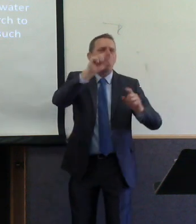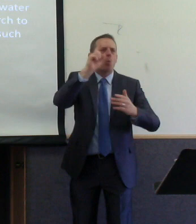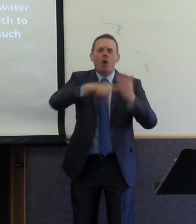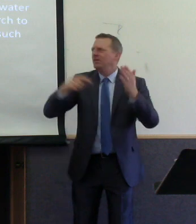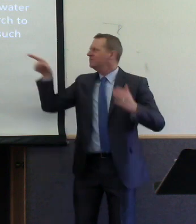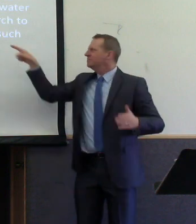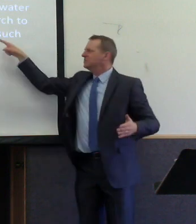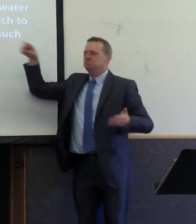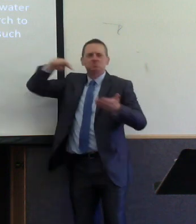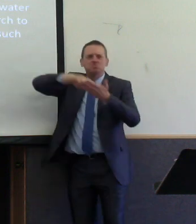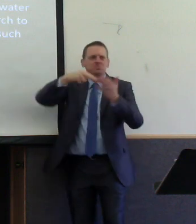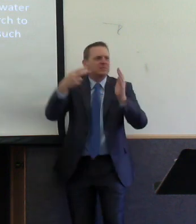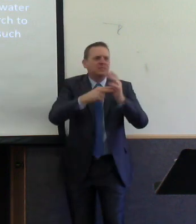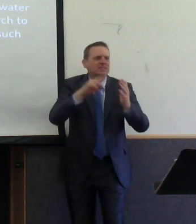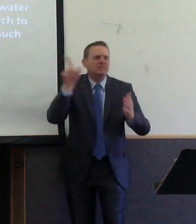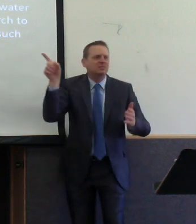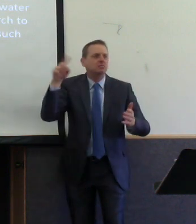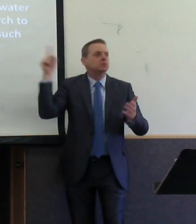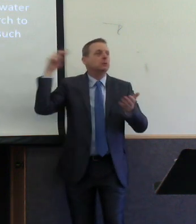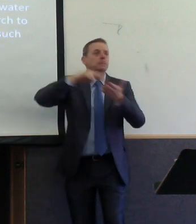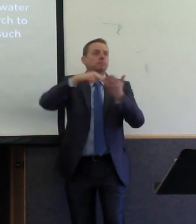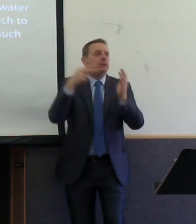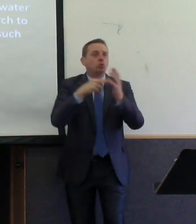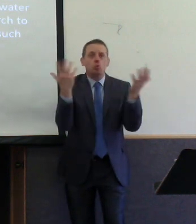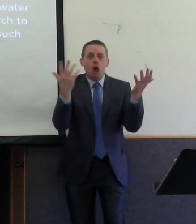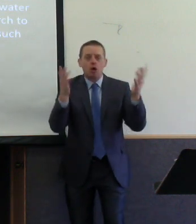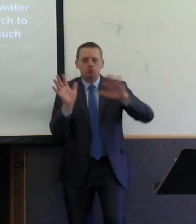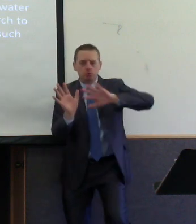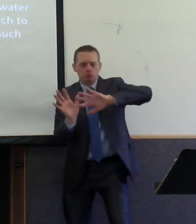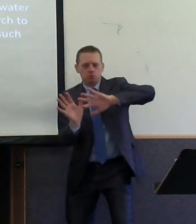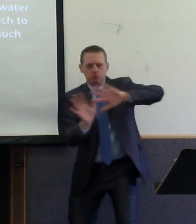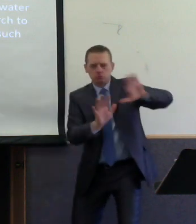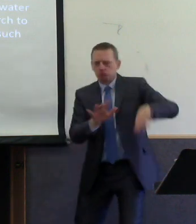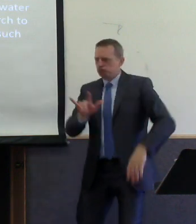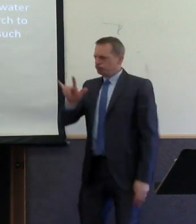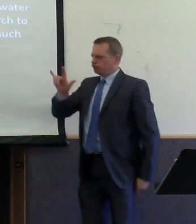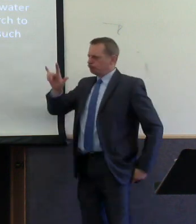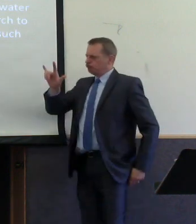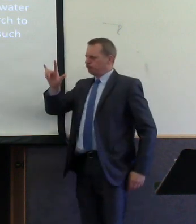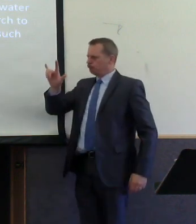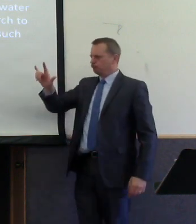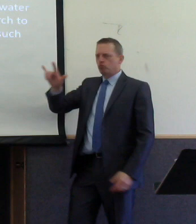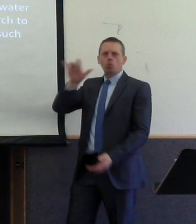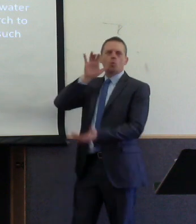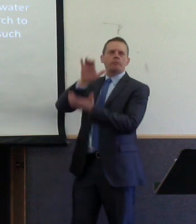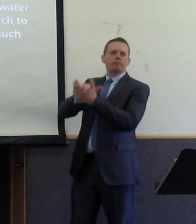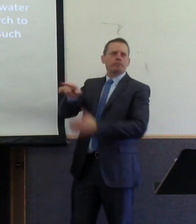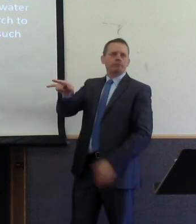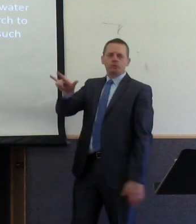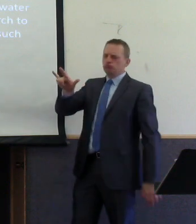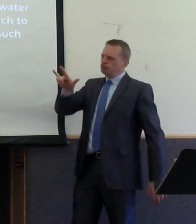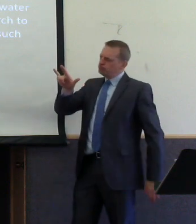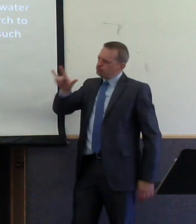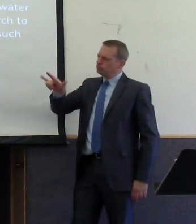things. That's not what this is talking about. This is talking about providing two of our own,